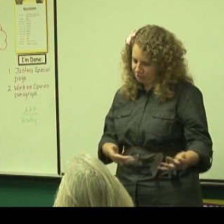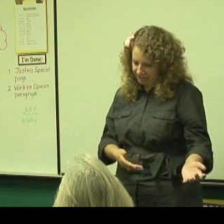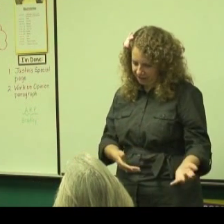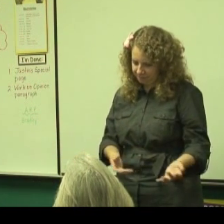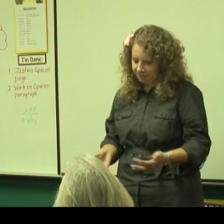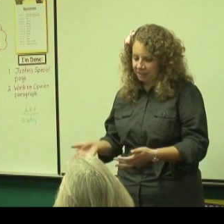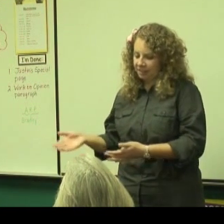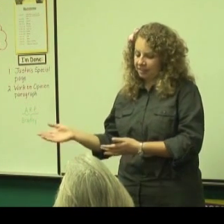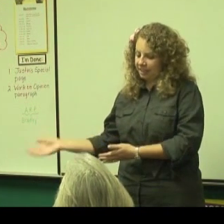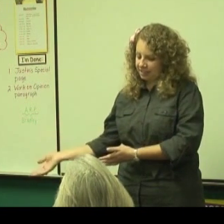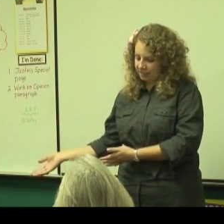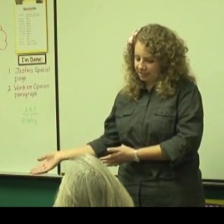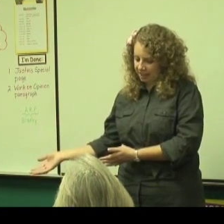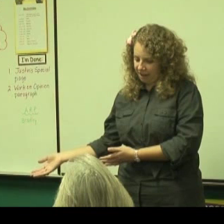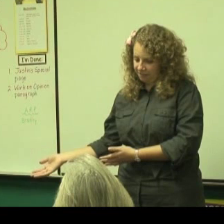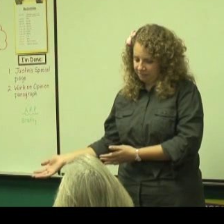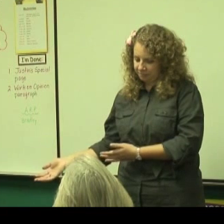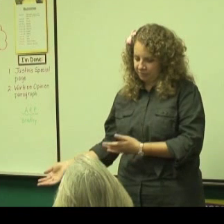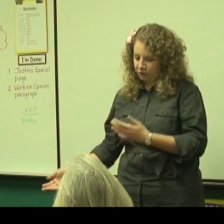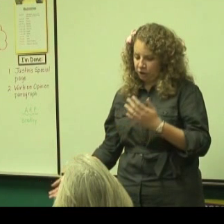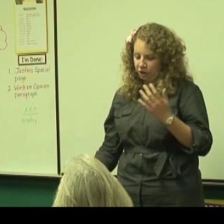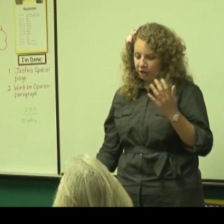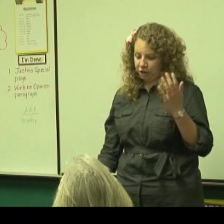over here. Lisa is deaf, and her